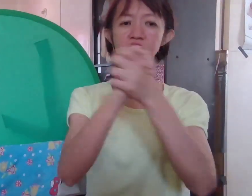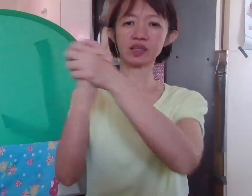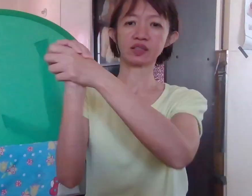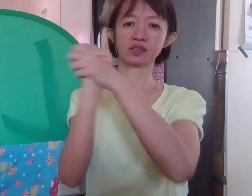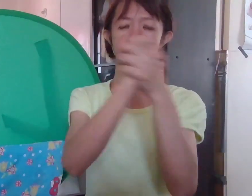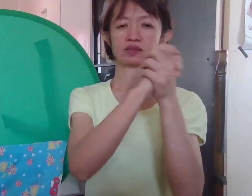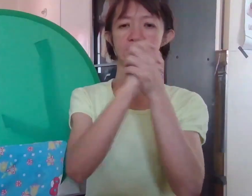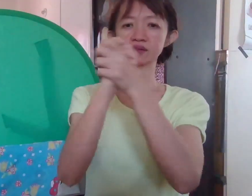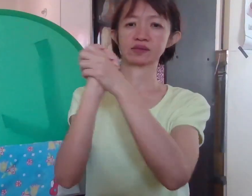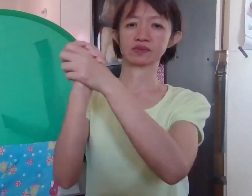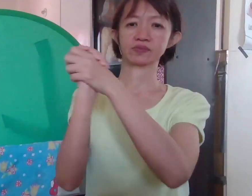Congratulations.